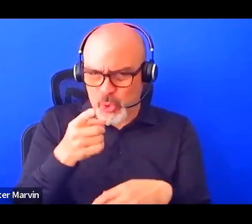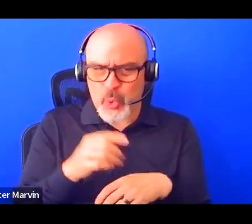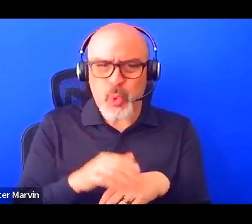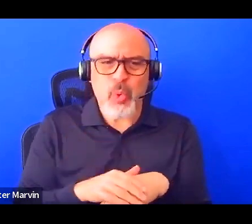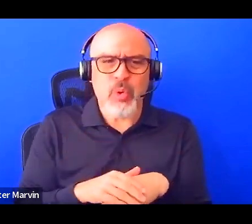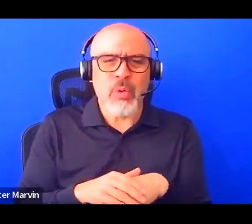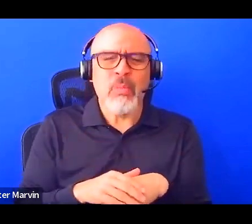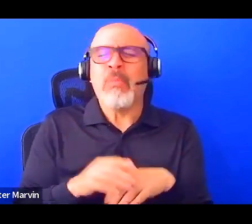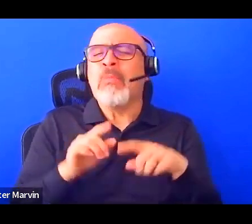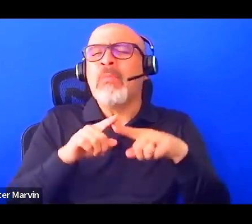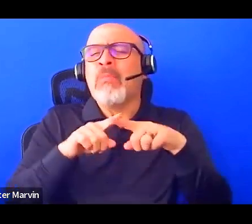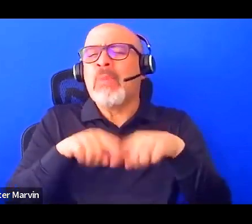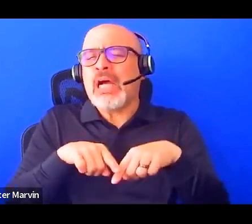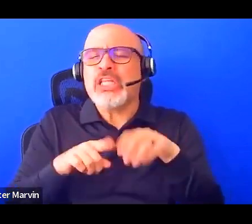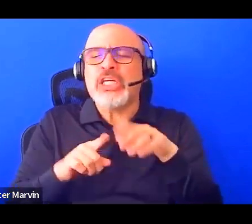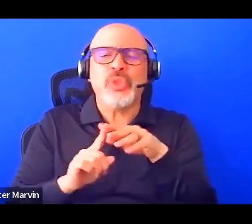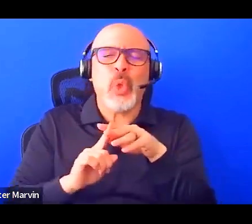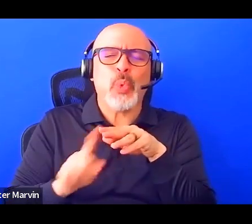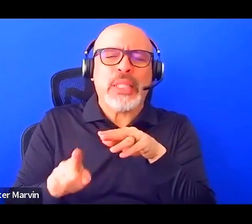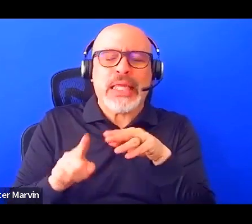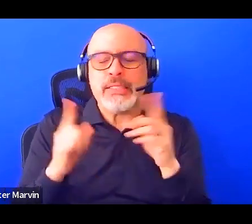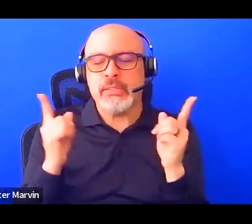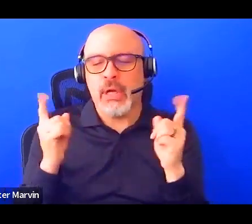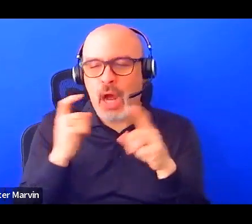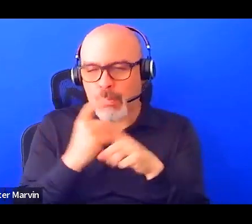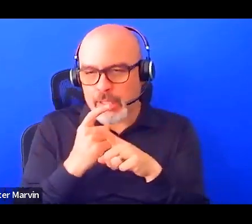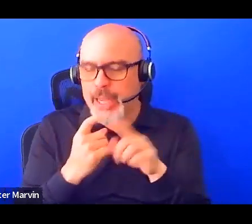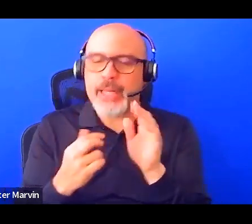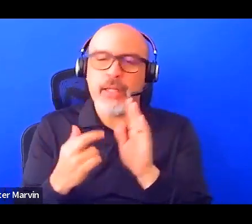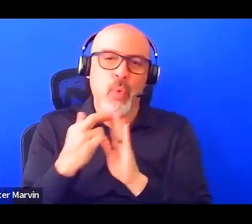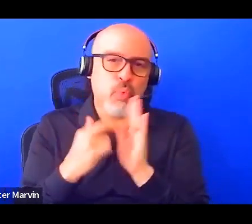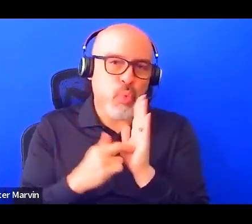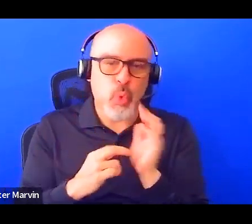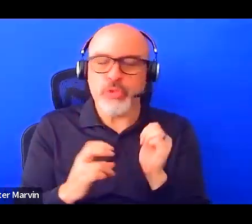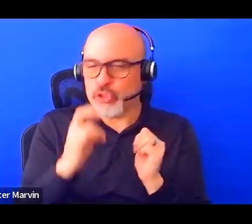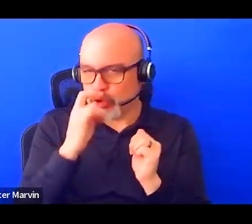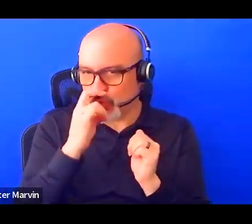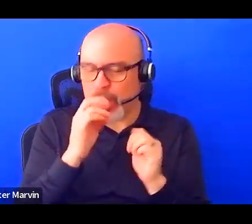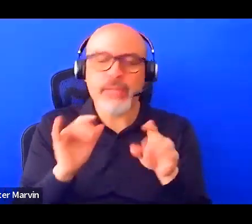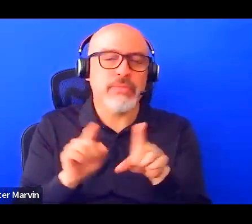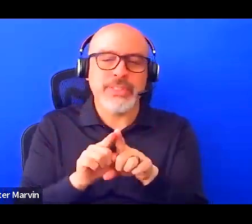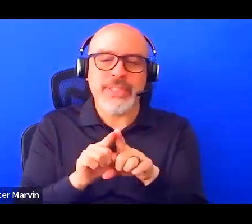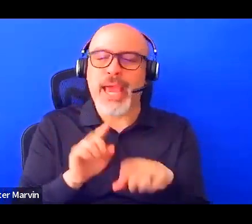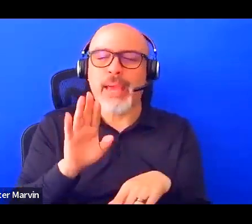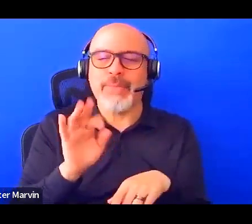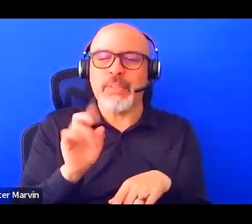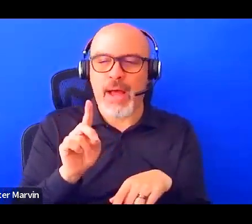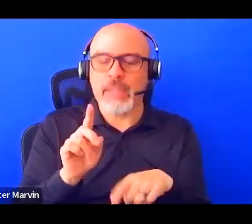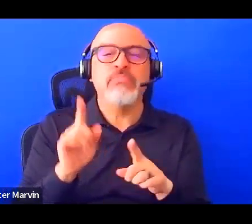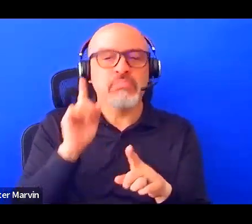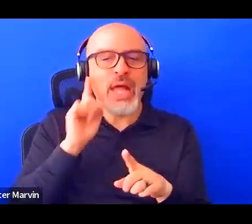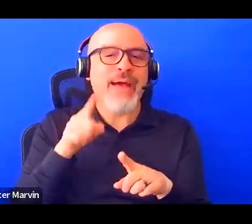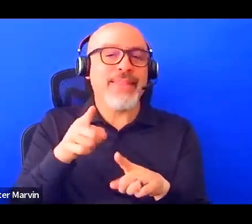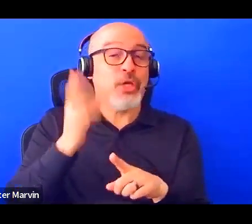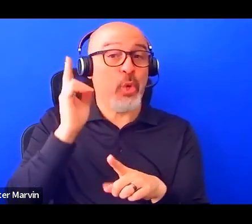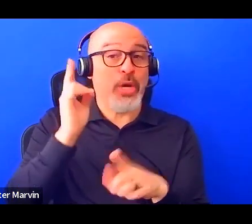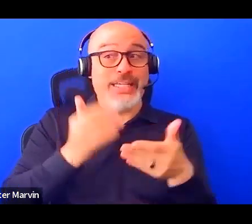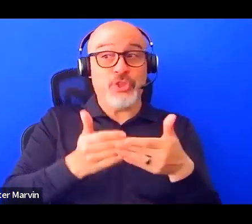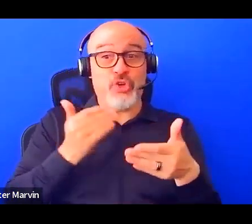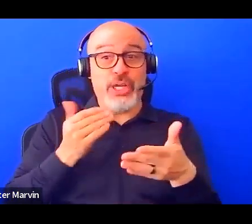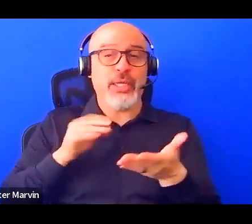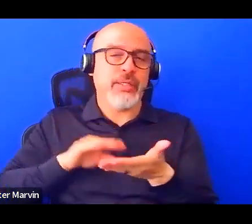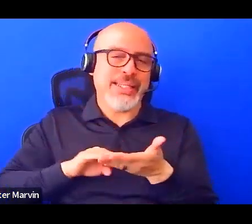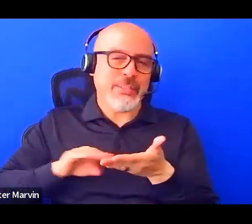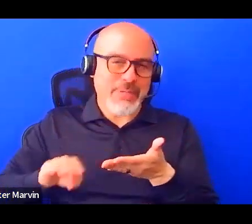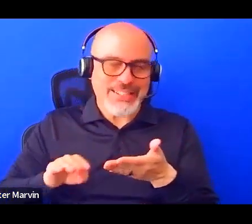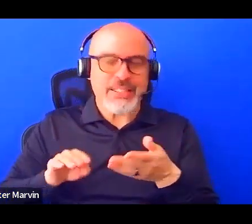release can be complicated. It has a lot more rules than a bond. I think it's appropriate to offer you a conditional release because of your history, but it's also